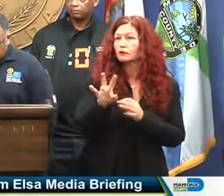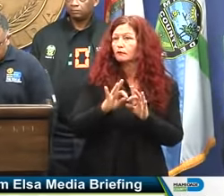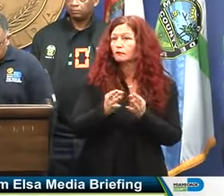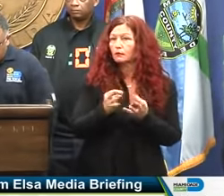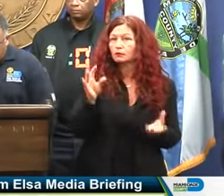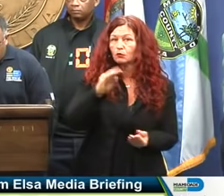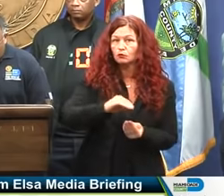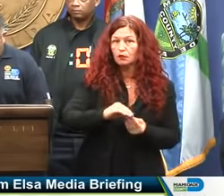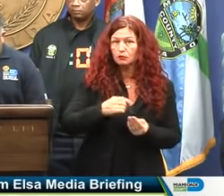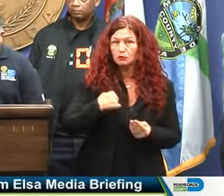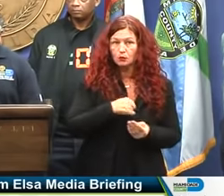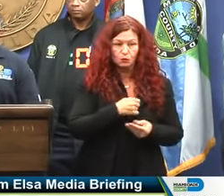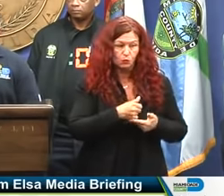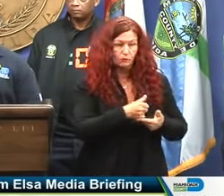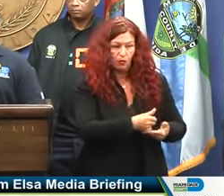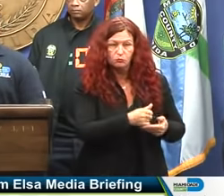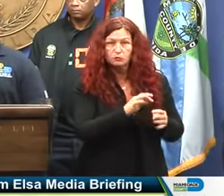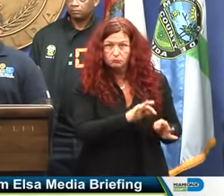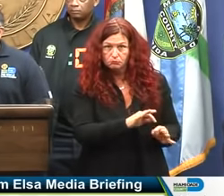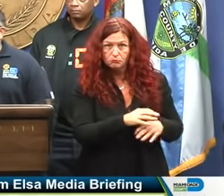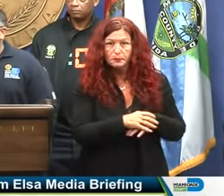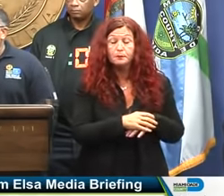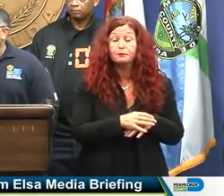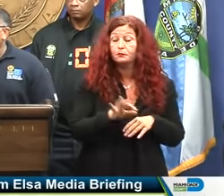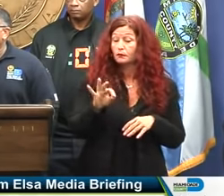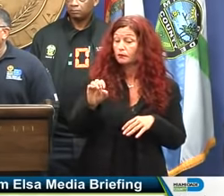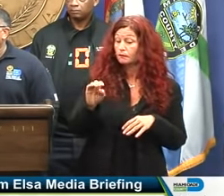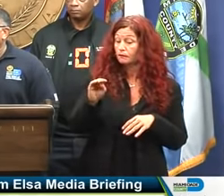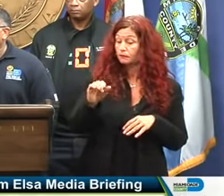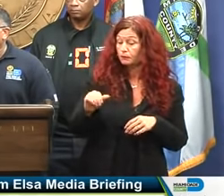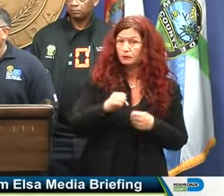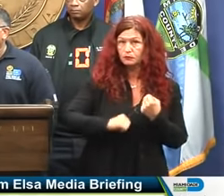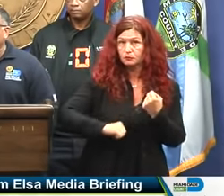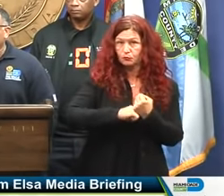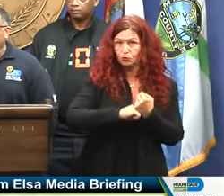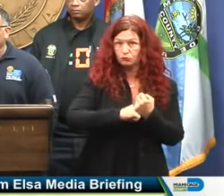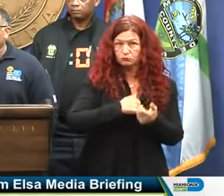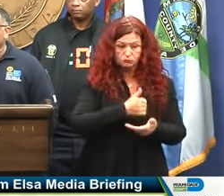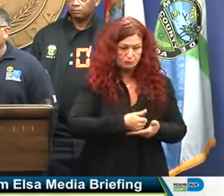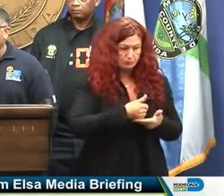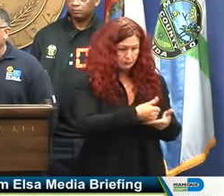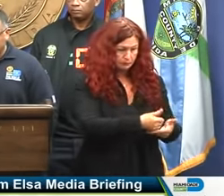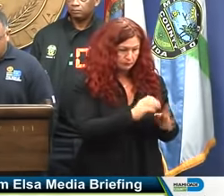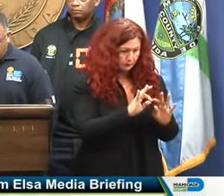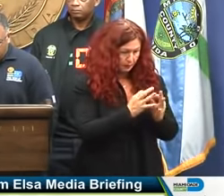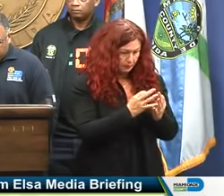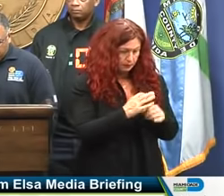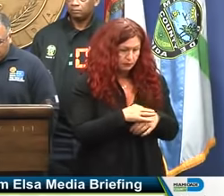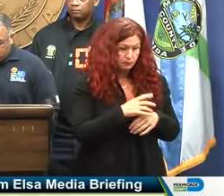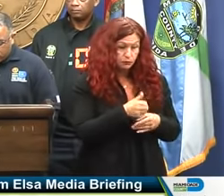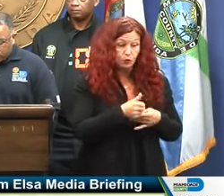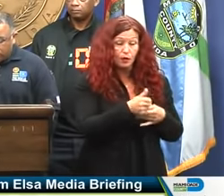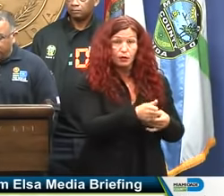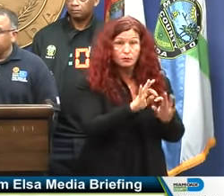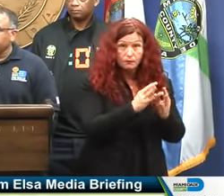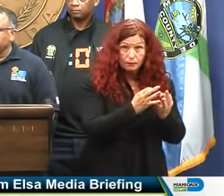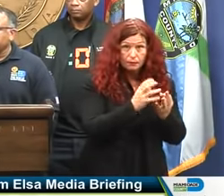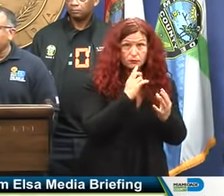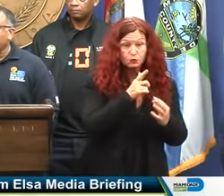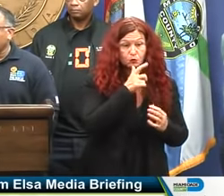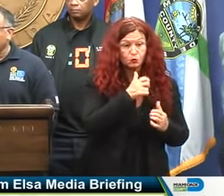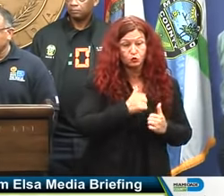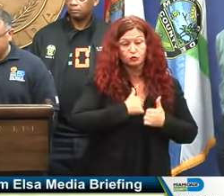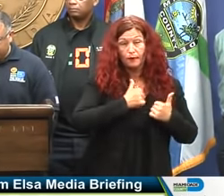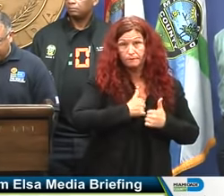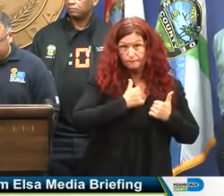efforts. In order to access information on individual assistance for families, survivors, please go to